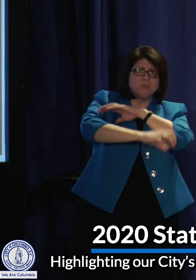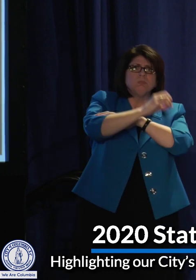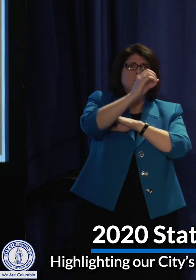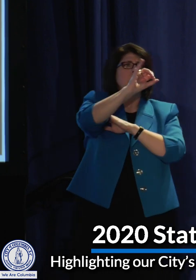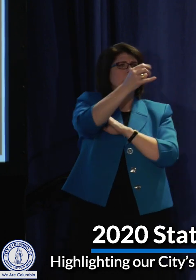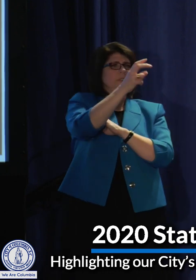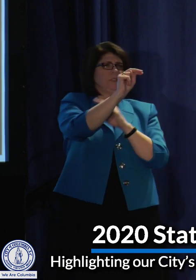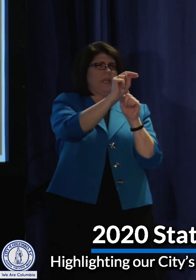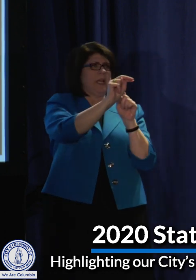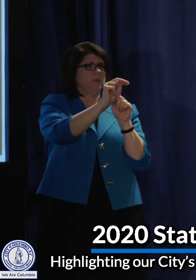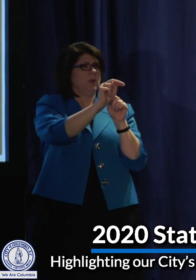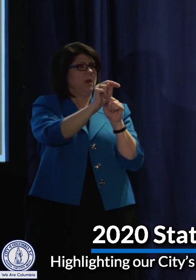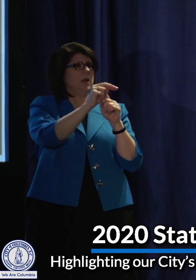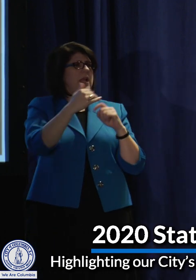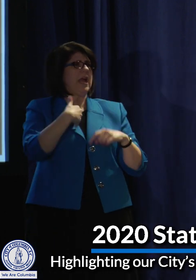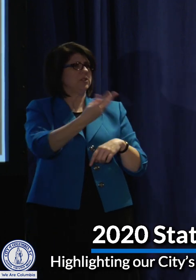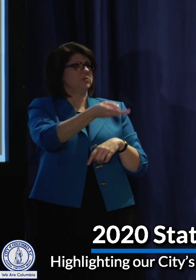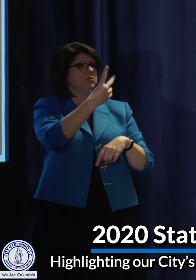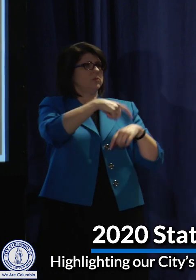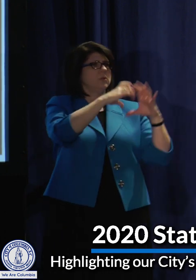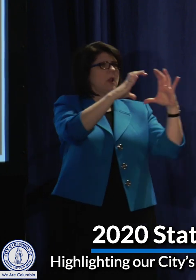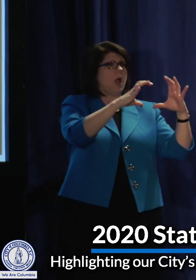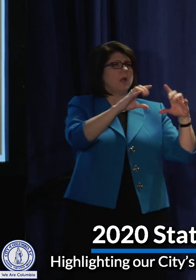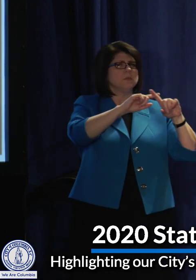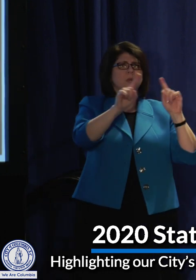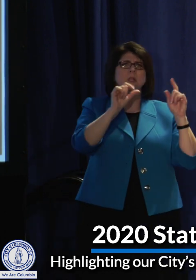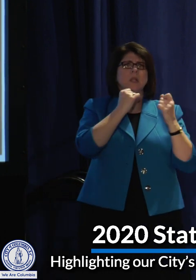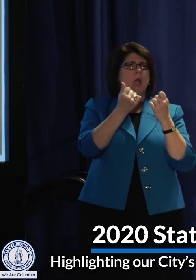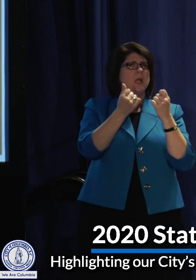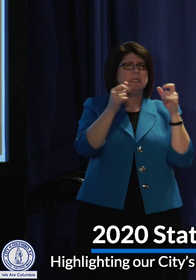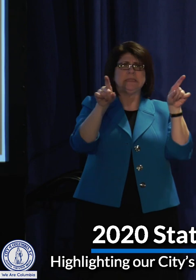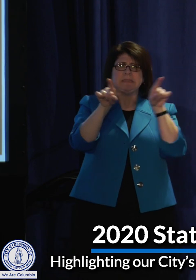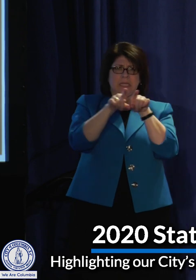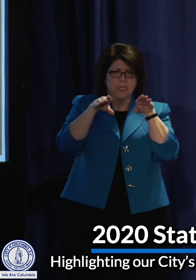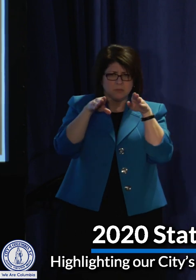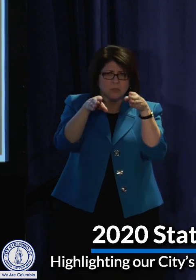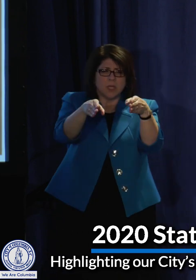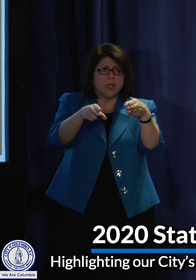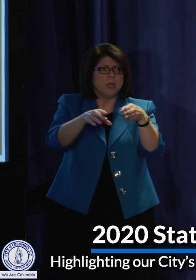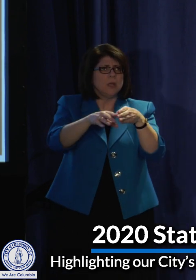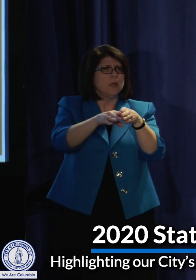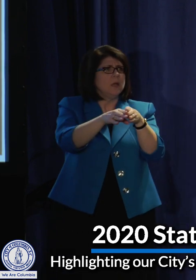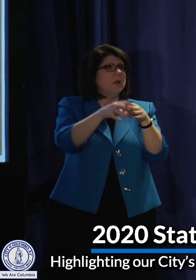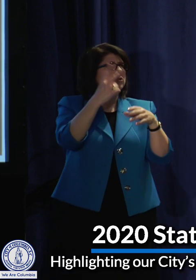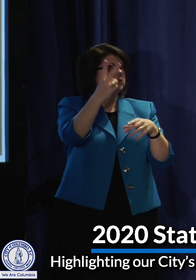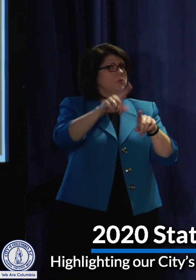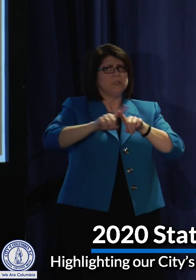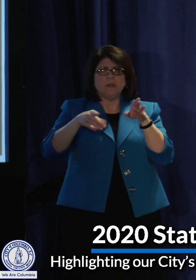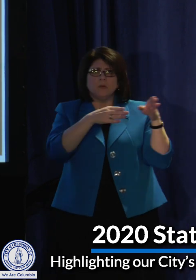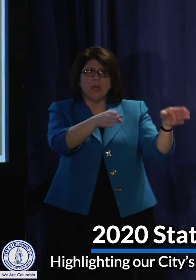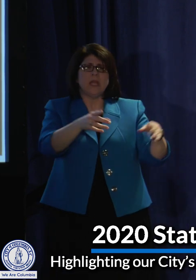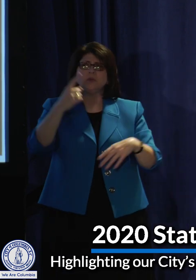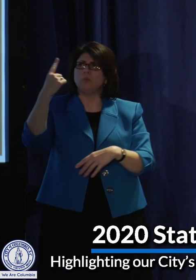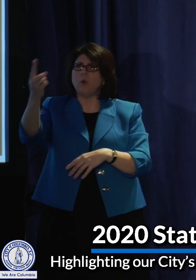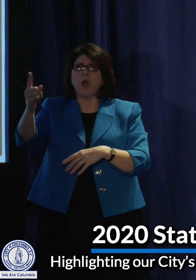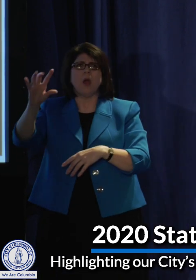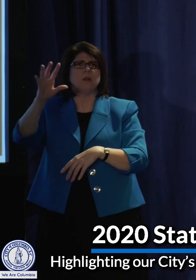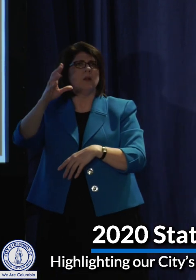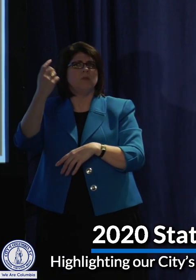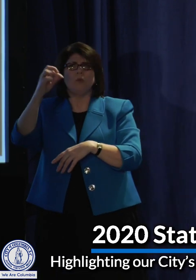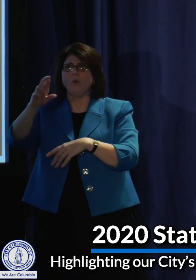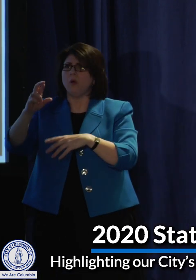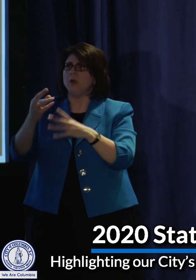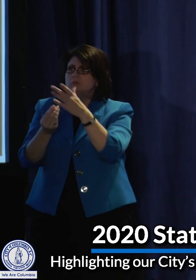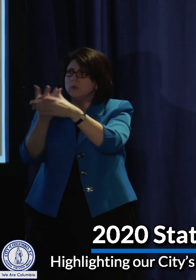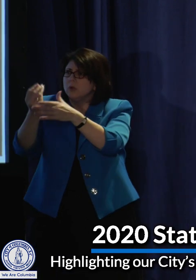January is a clock with two faces facing opposite ways. One hand waves a flag of corn and cotton as if here